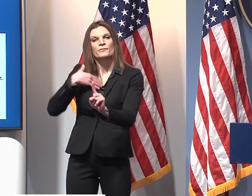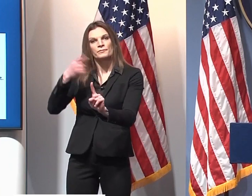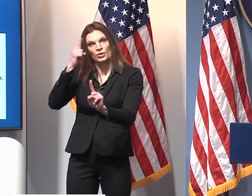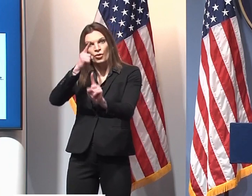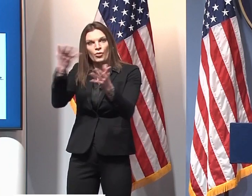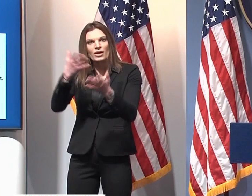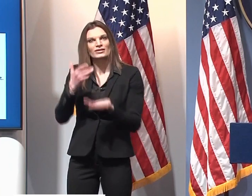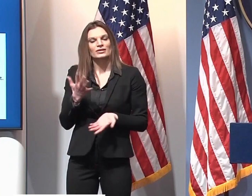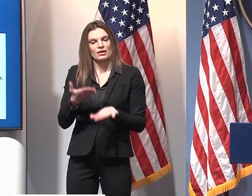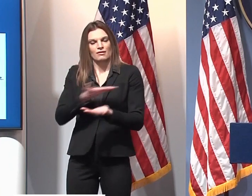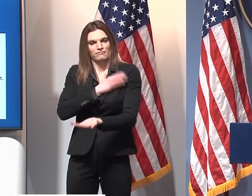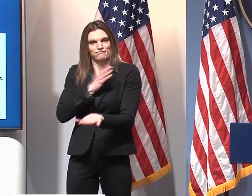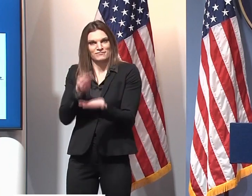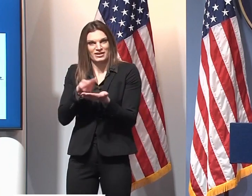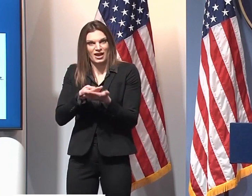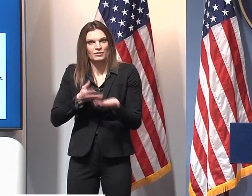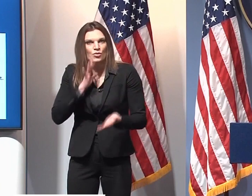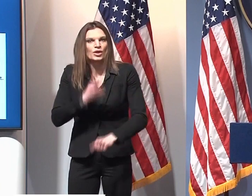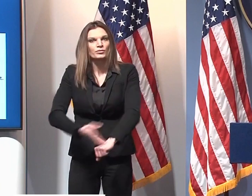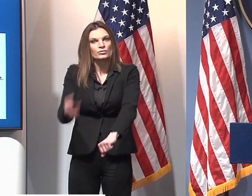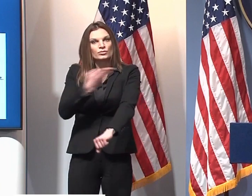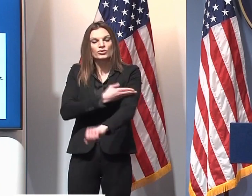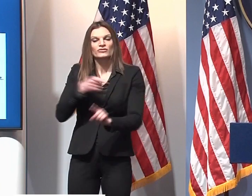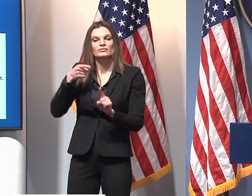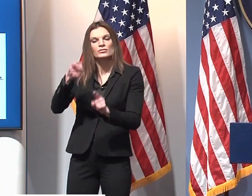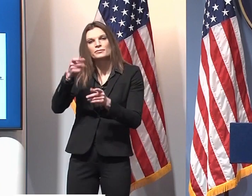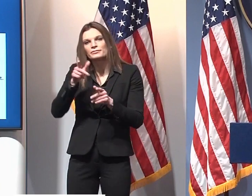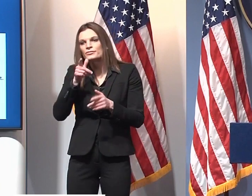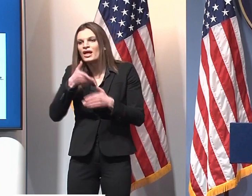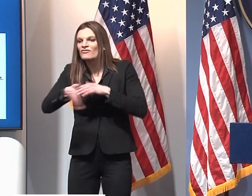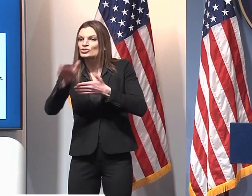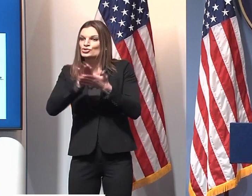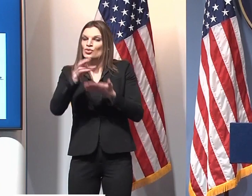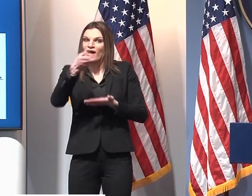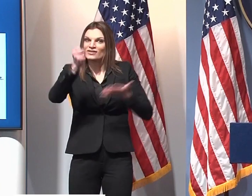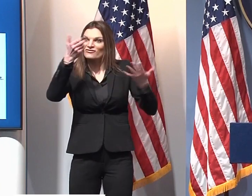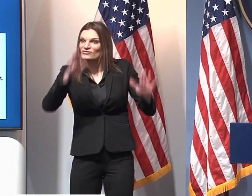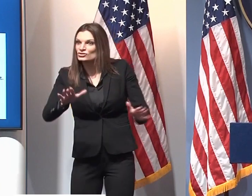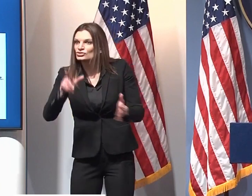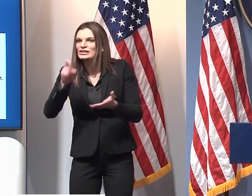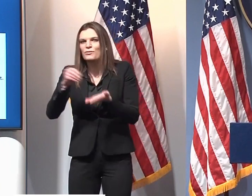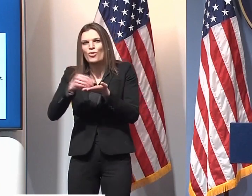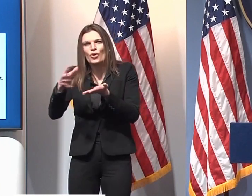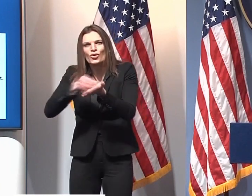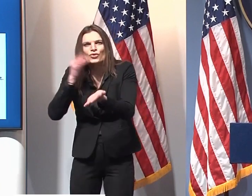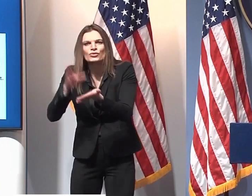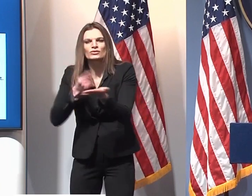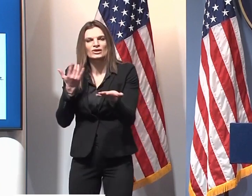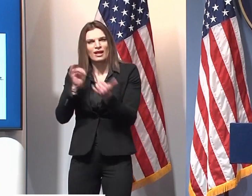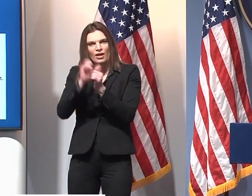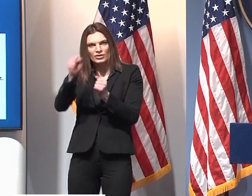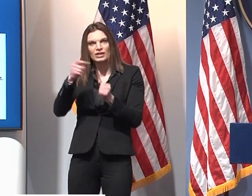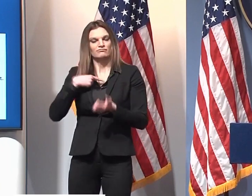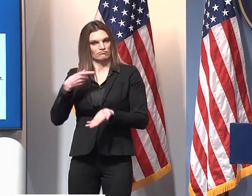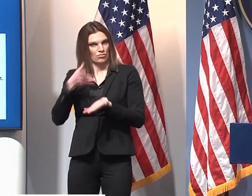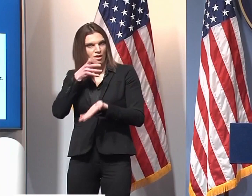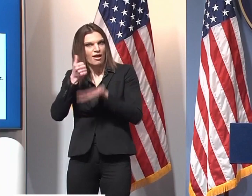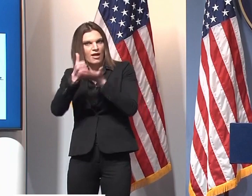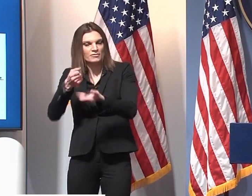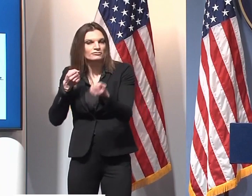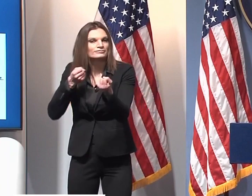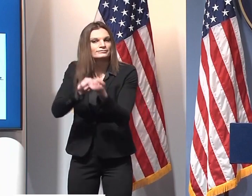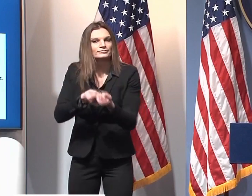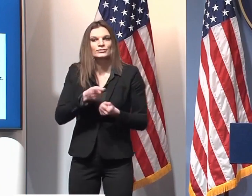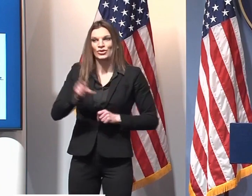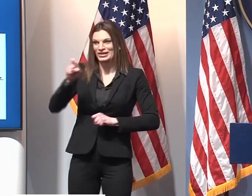economy by expanding skills training and child care for families, rebuilding the state's crumbling